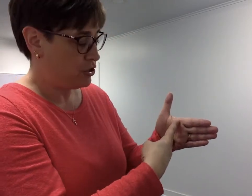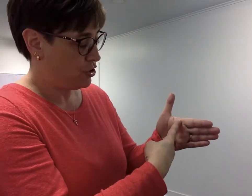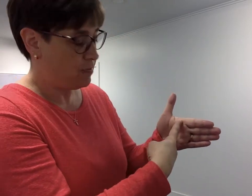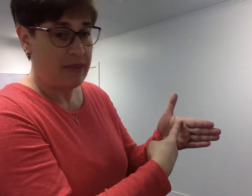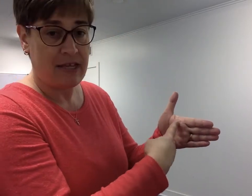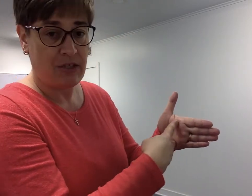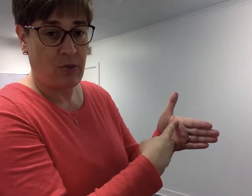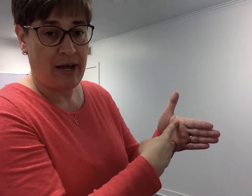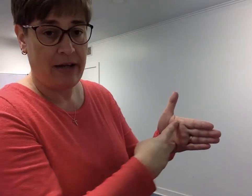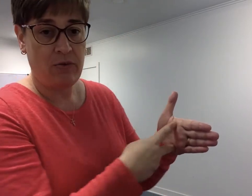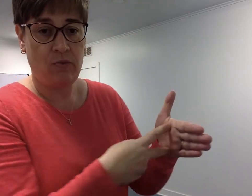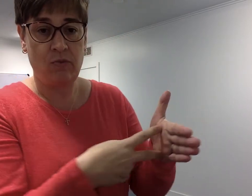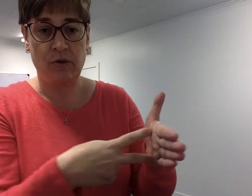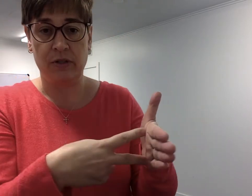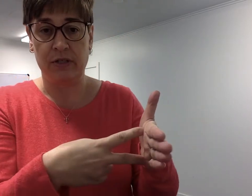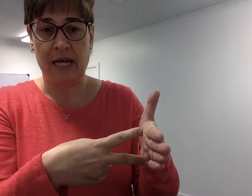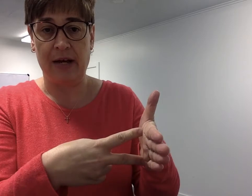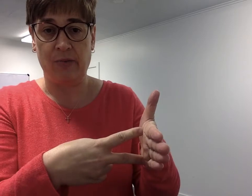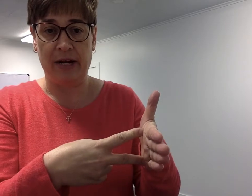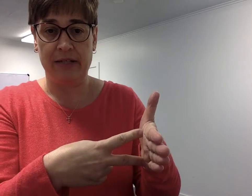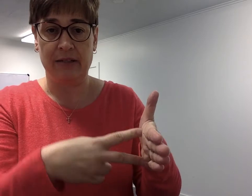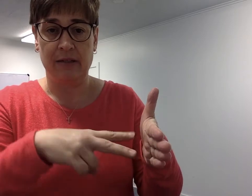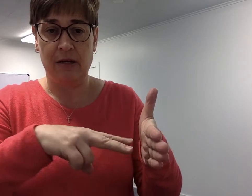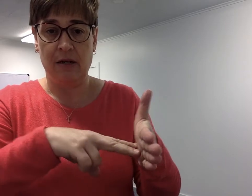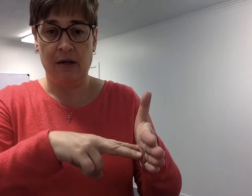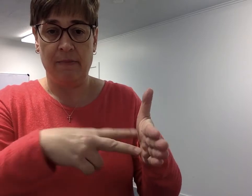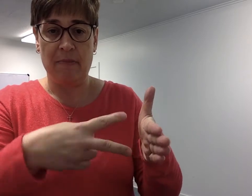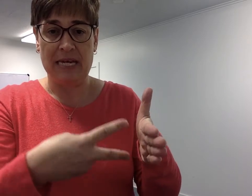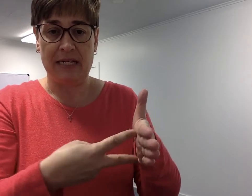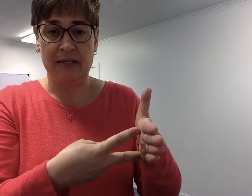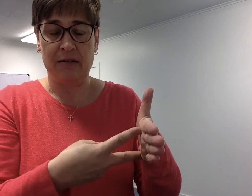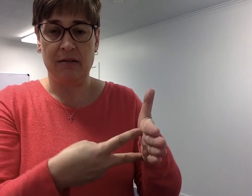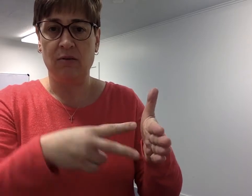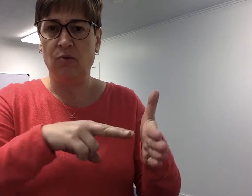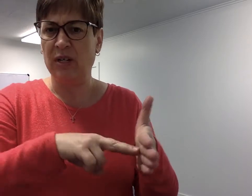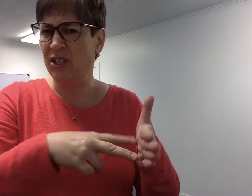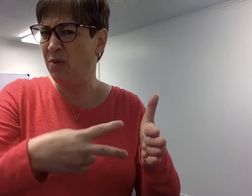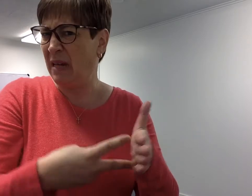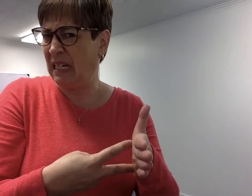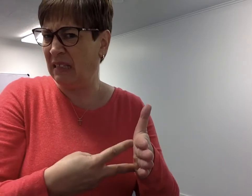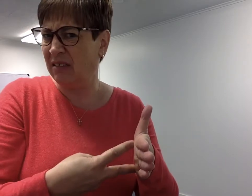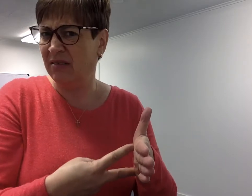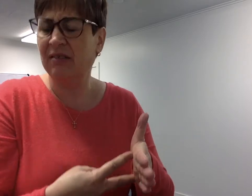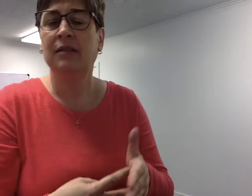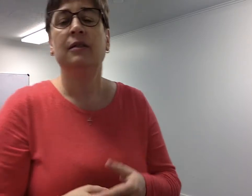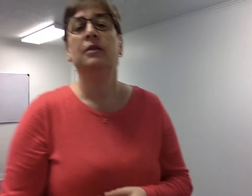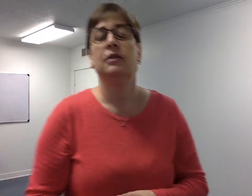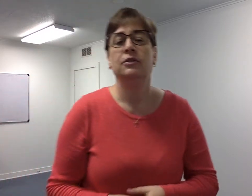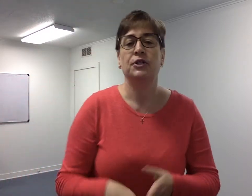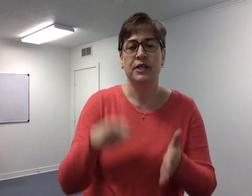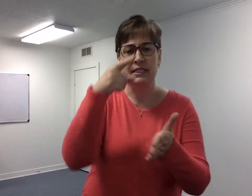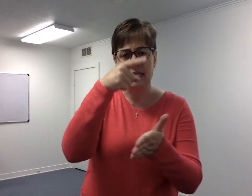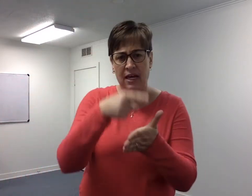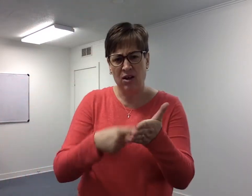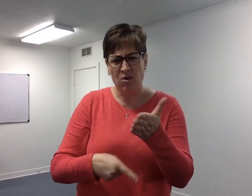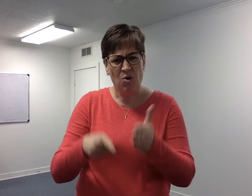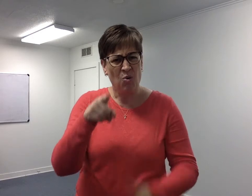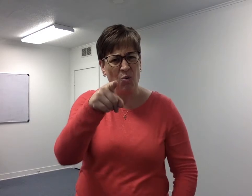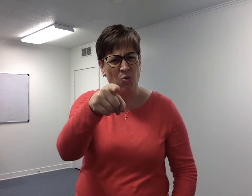turn them this way, where they're sideways. Mean. What did you mean? So you can say, what